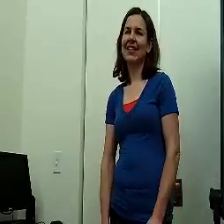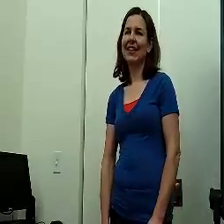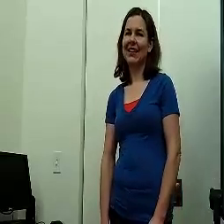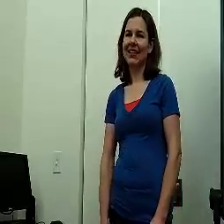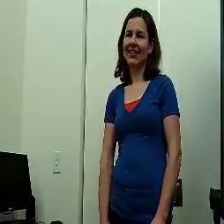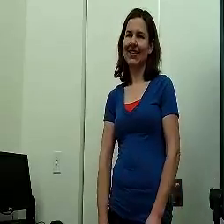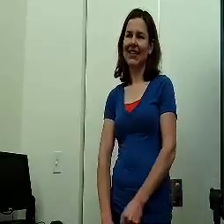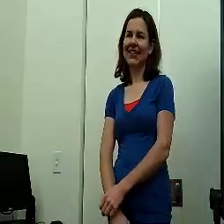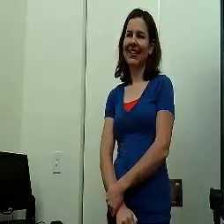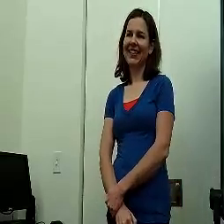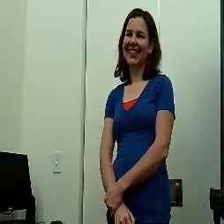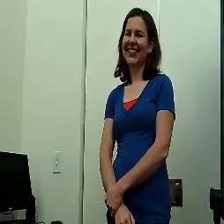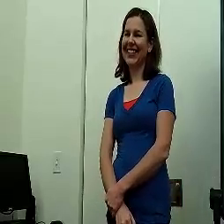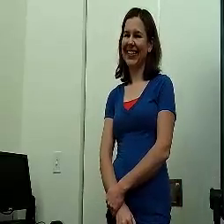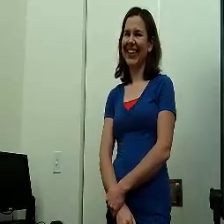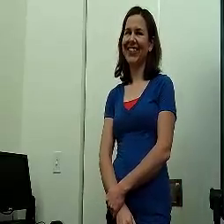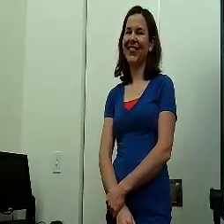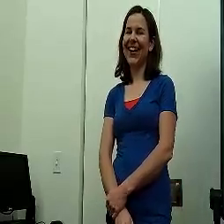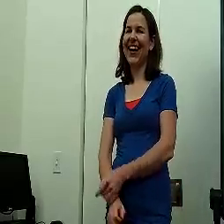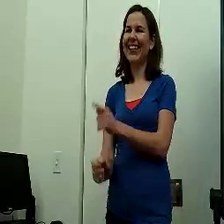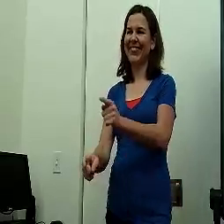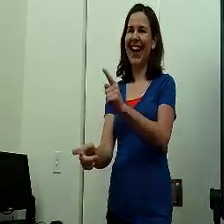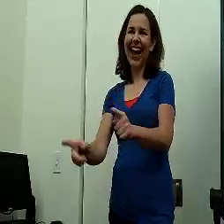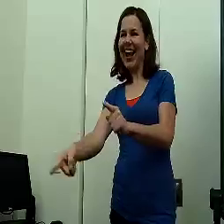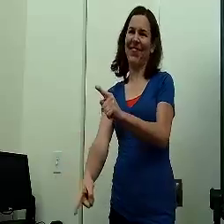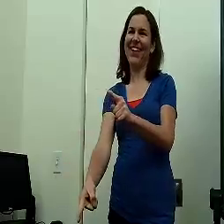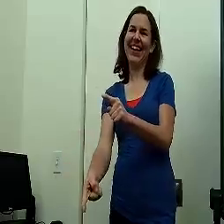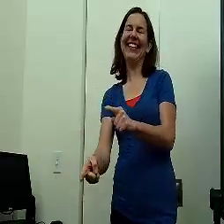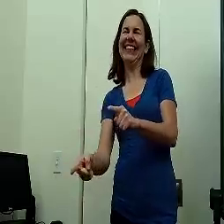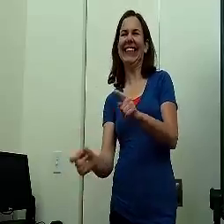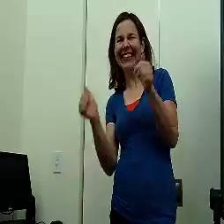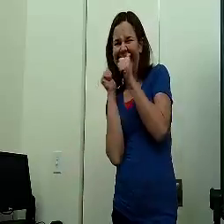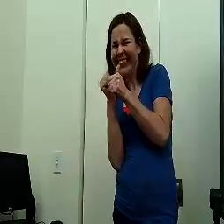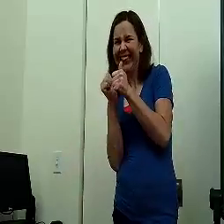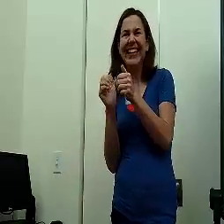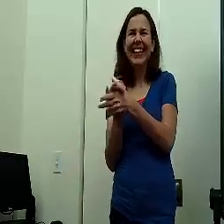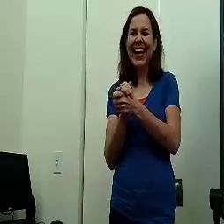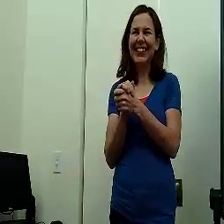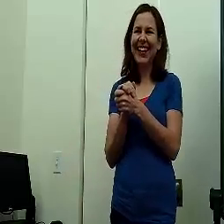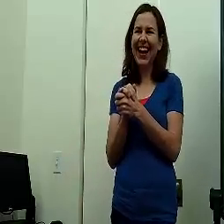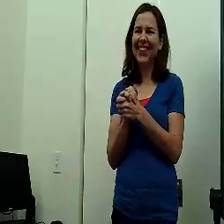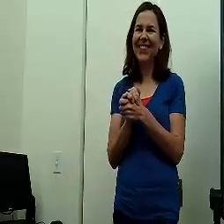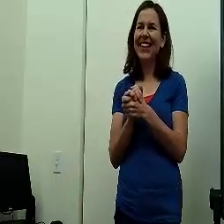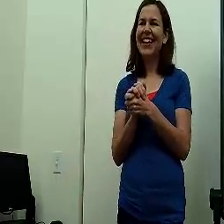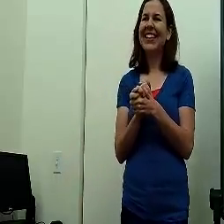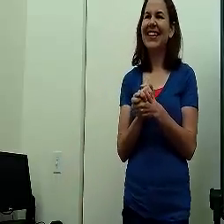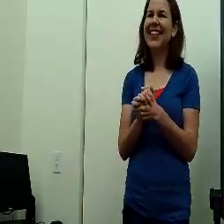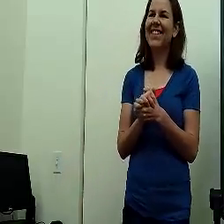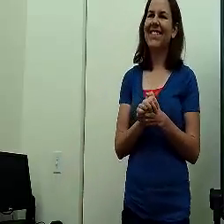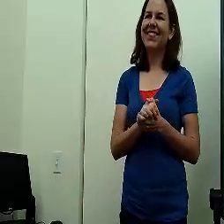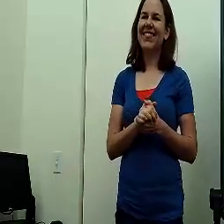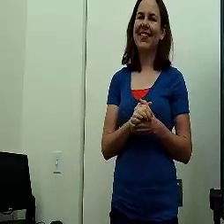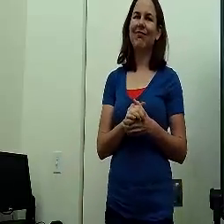Ah. Yes, and there's why. You've got half of it. Nice job. One syllable.